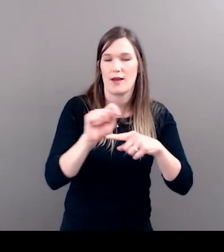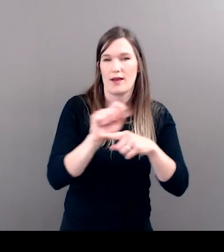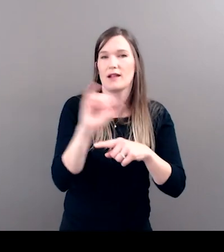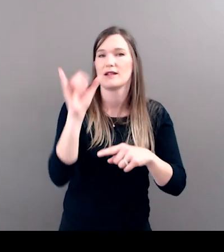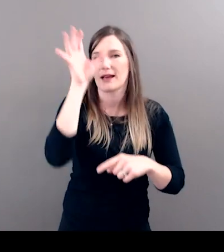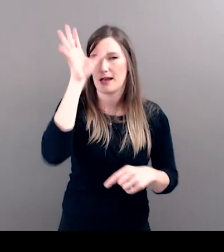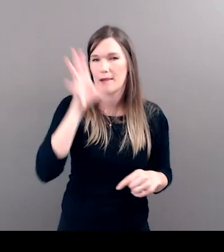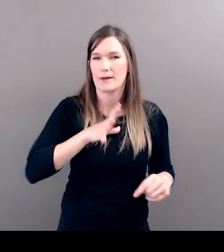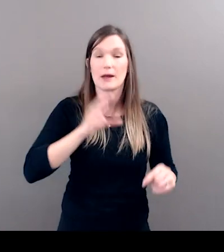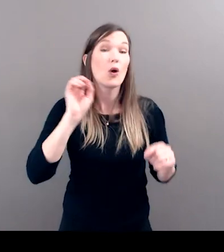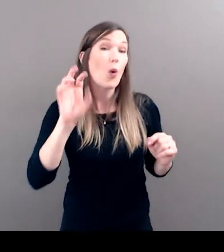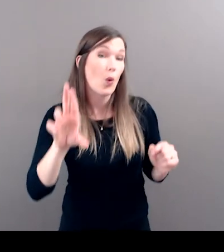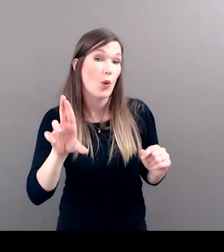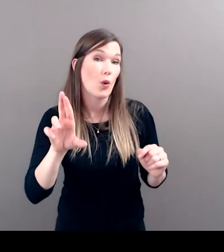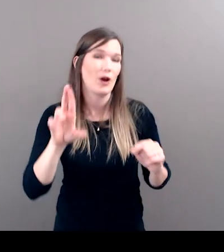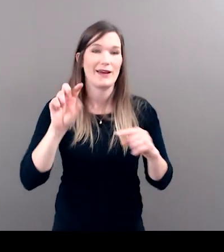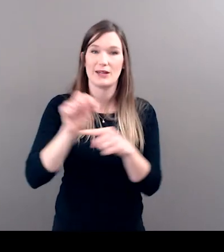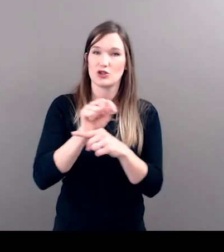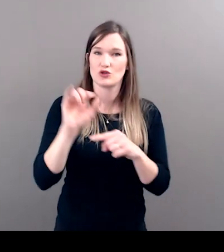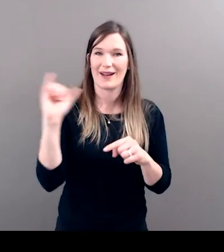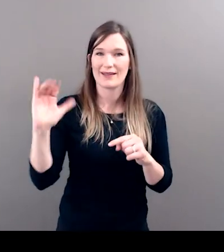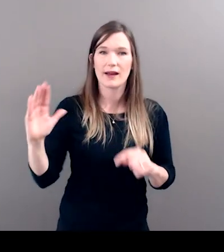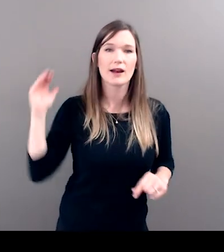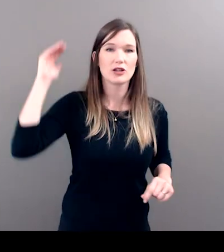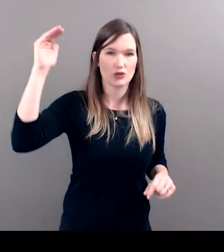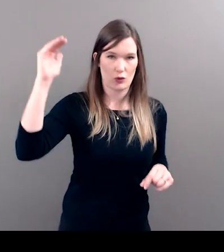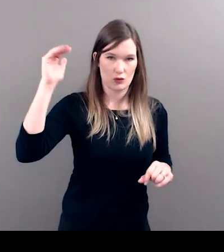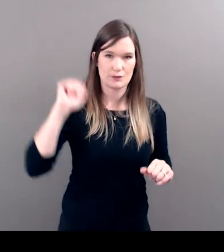or he trained like an adult.